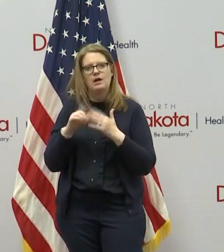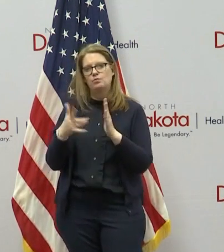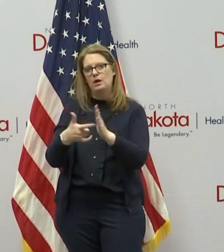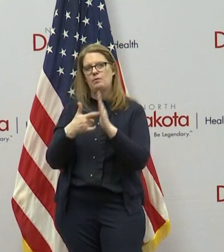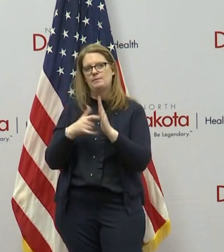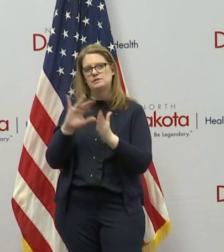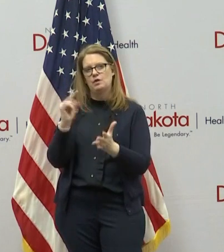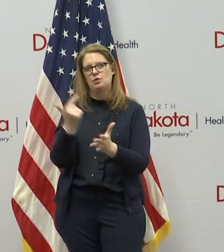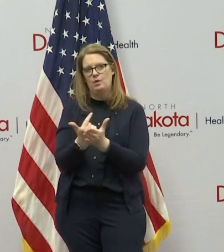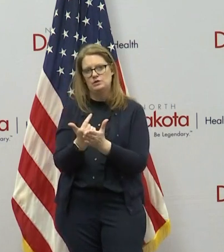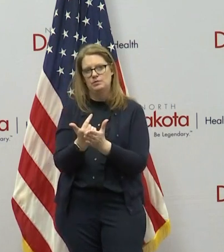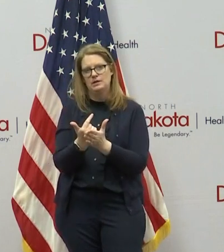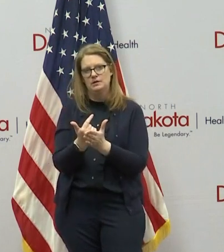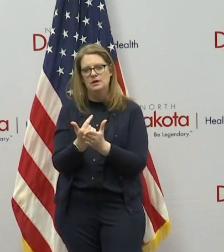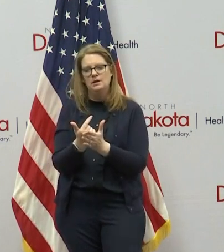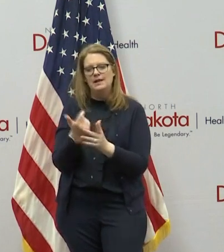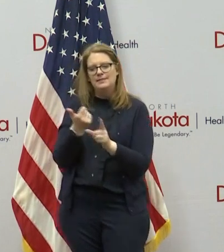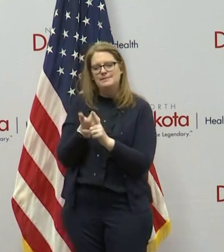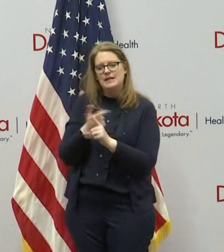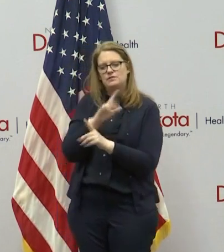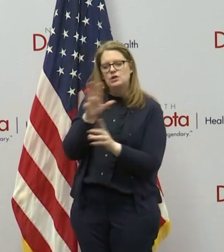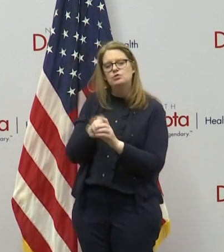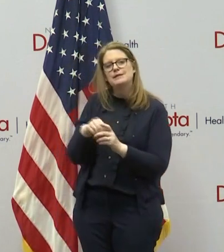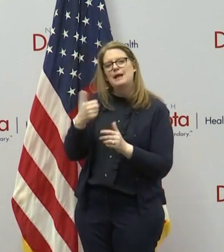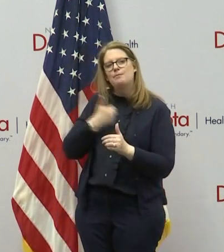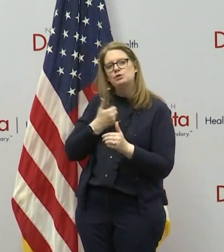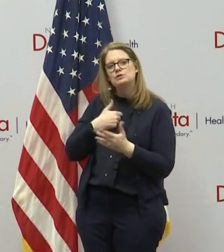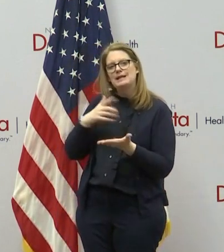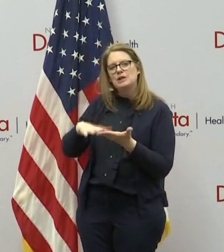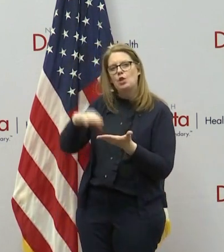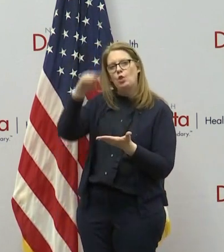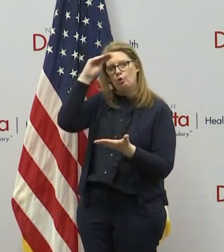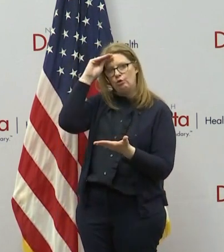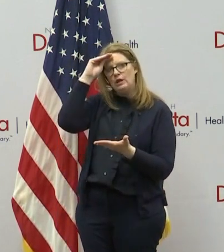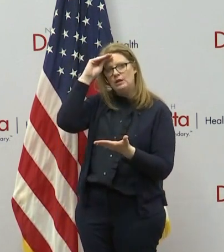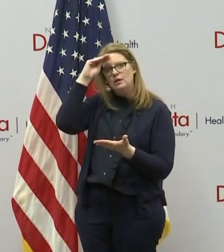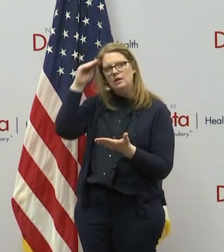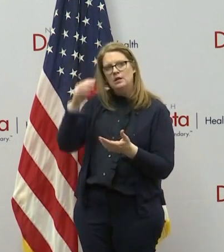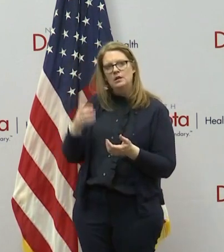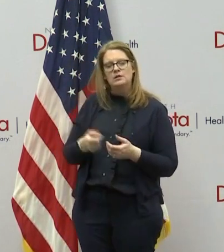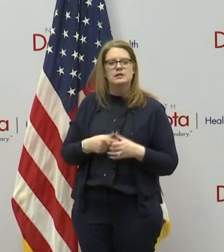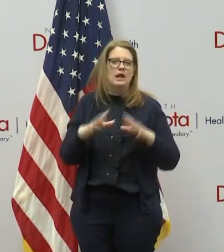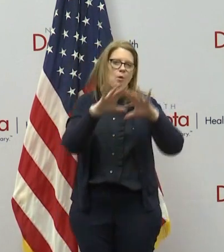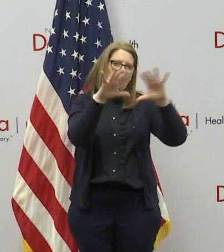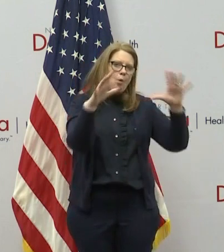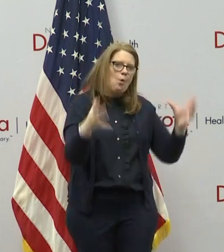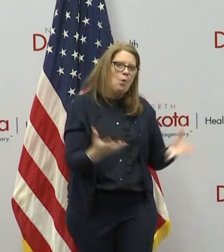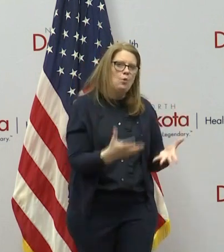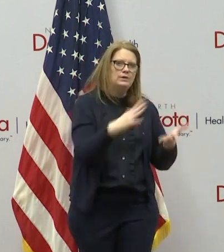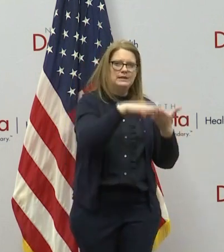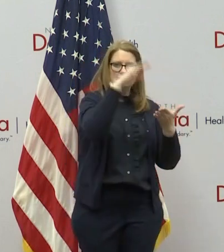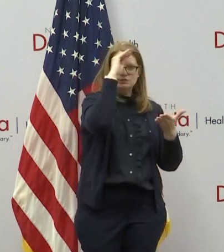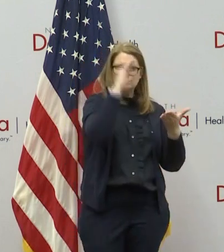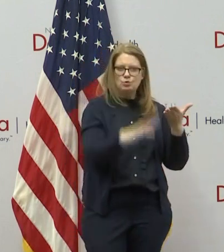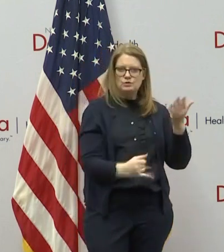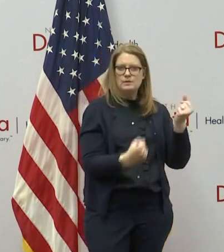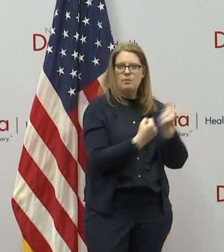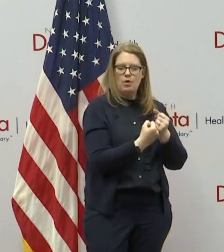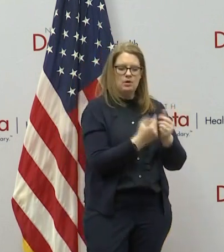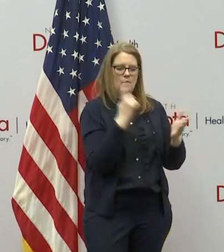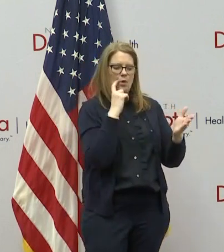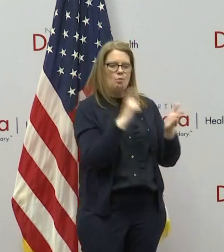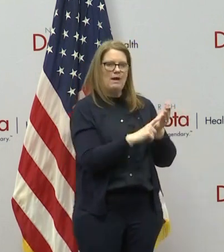to provide personalized learning pathways. We know a number of schools have done this. Holistic student support that